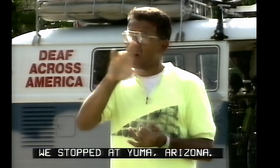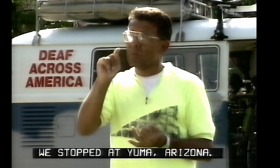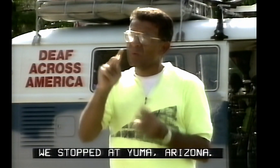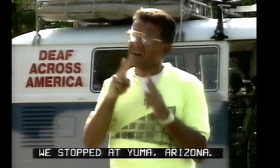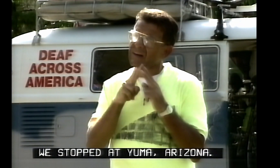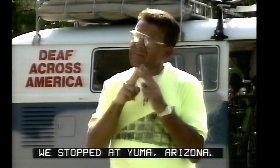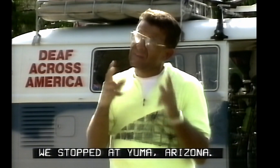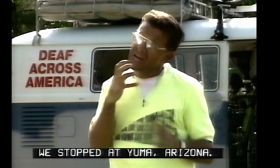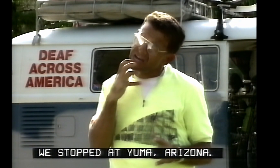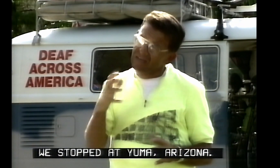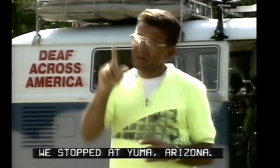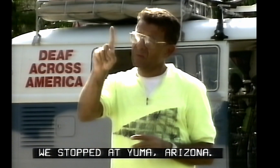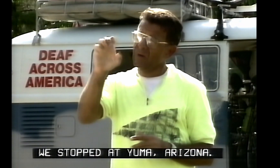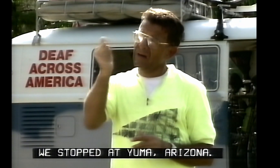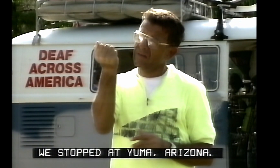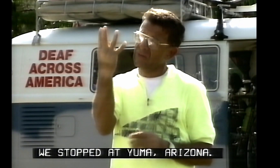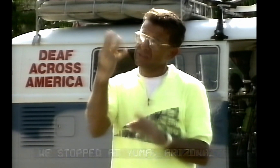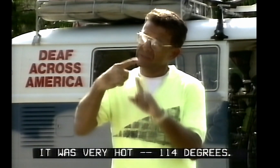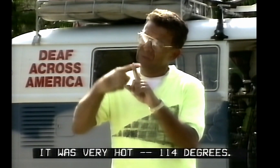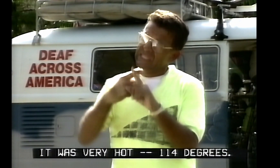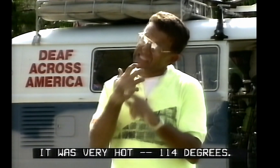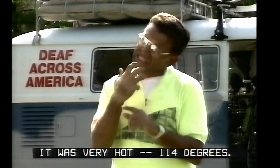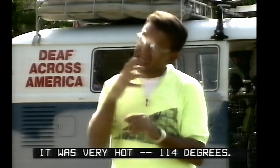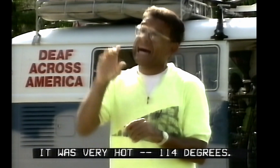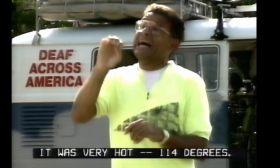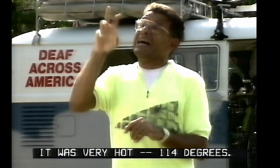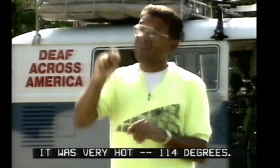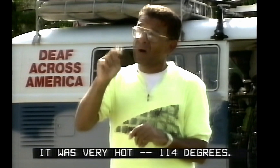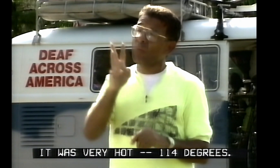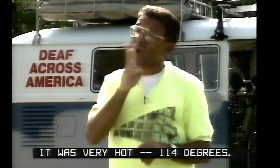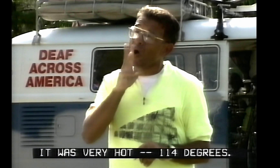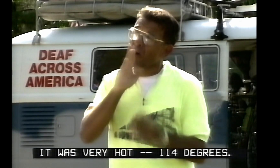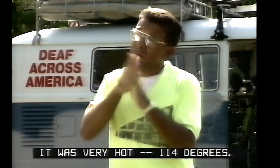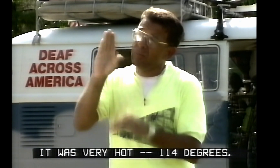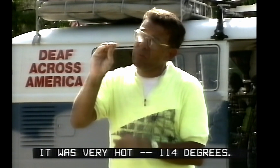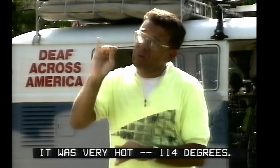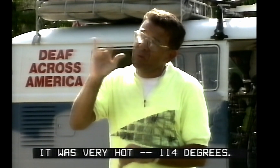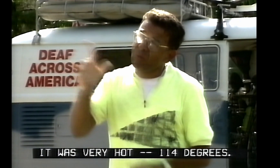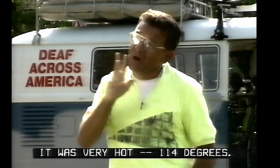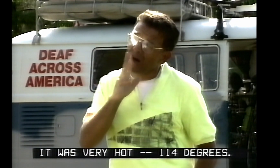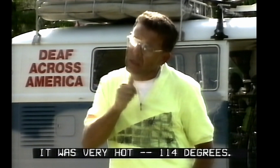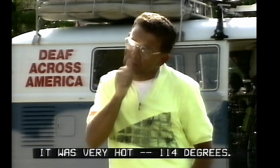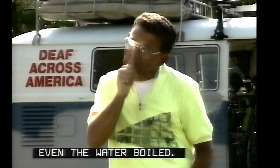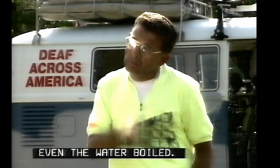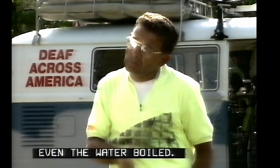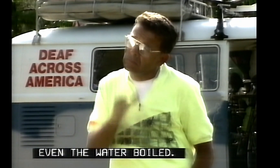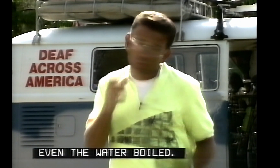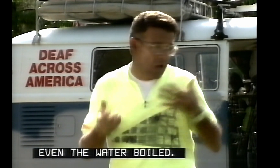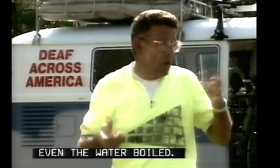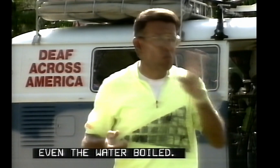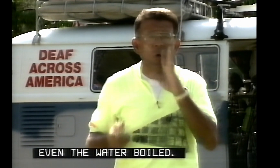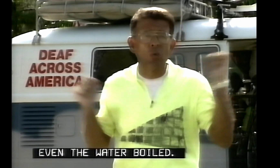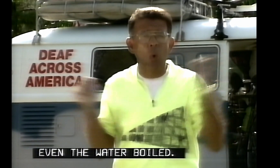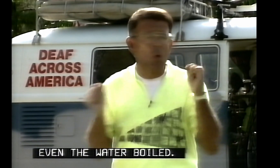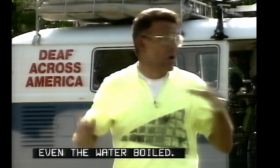sign language interpreters. His crusade began on June 5th in California. We started in our